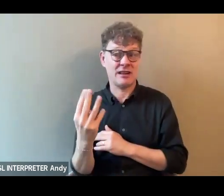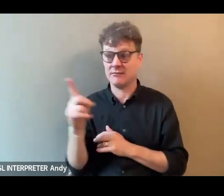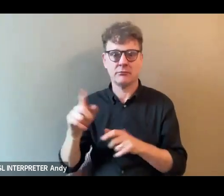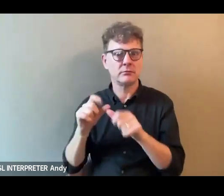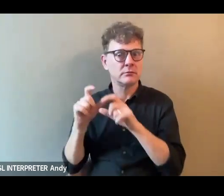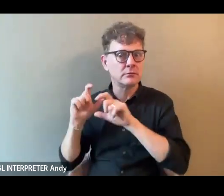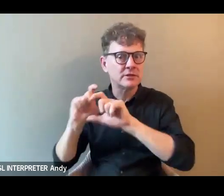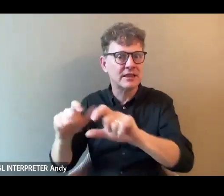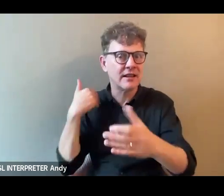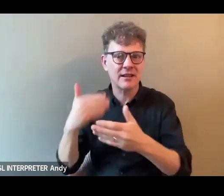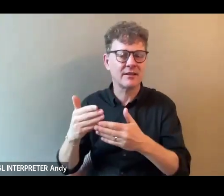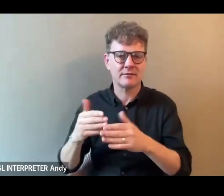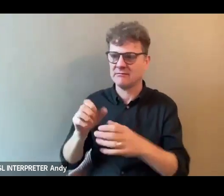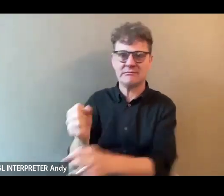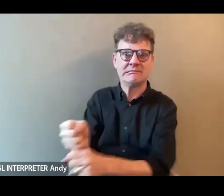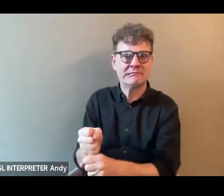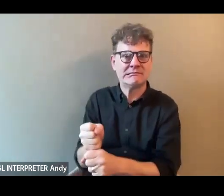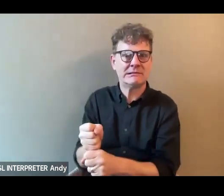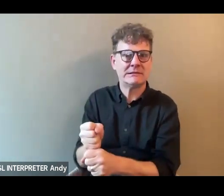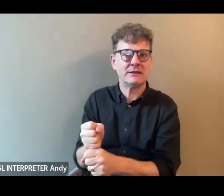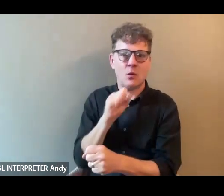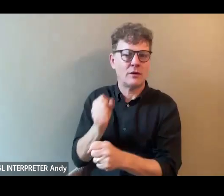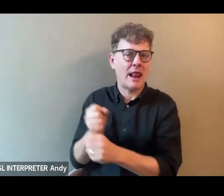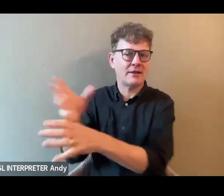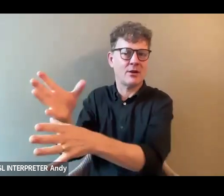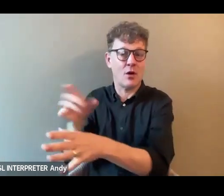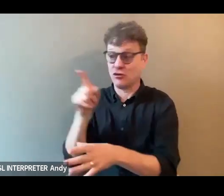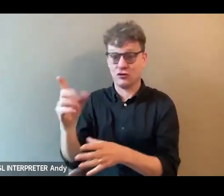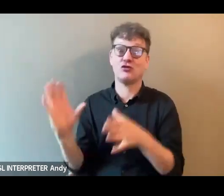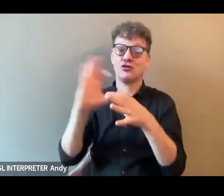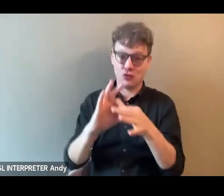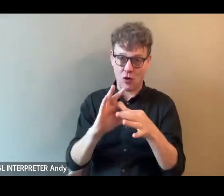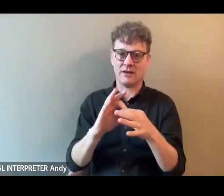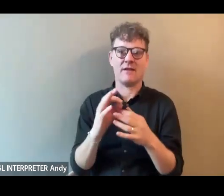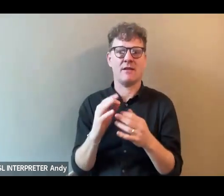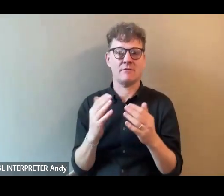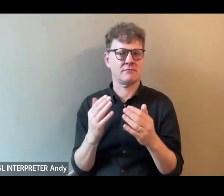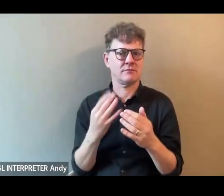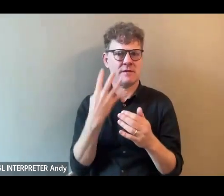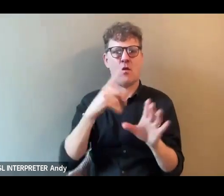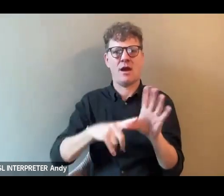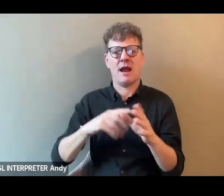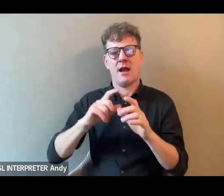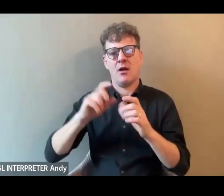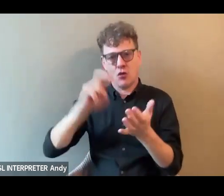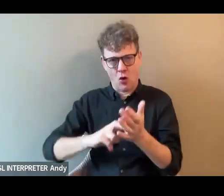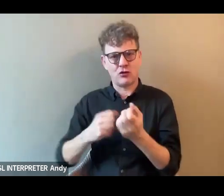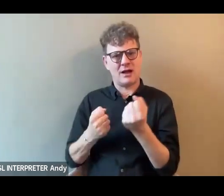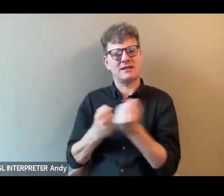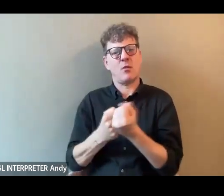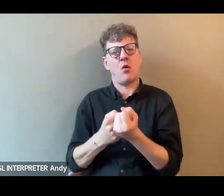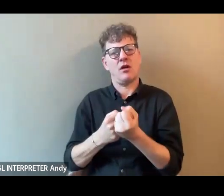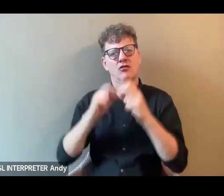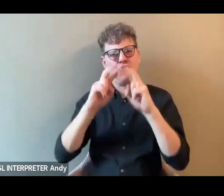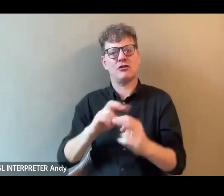with us. We've not let Beth go, and Beth has actually just joined Heriot-Watt on a 4-year contract to support the research centre. So